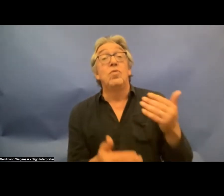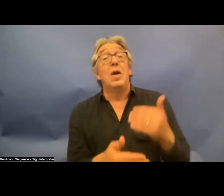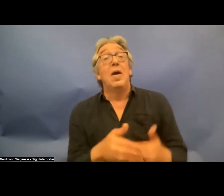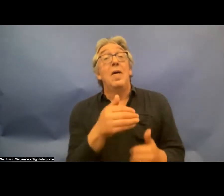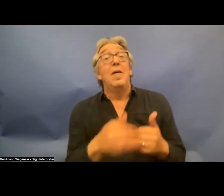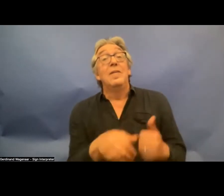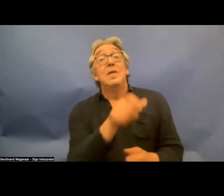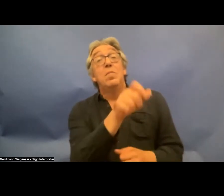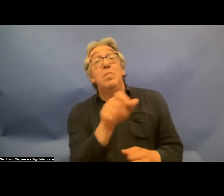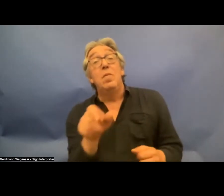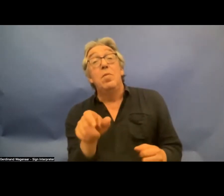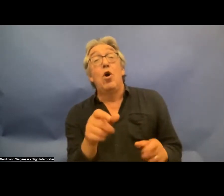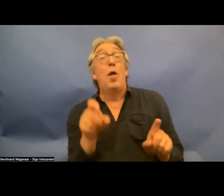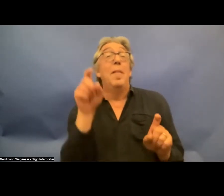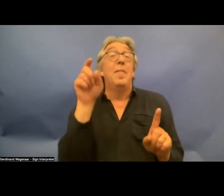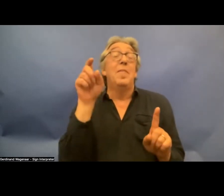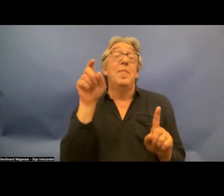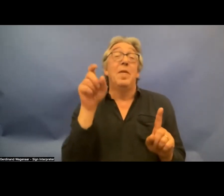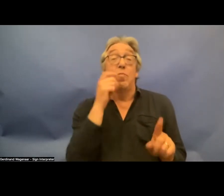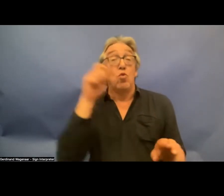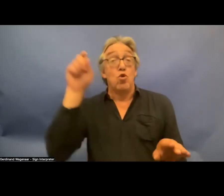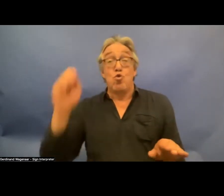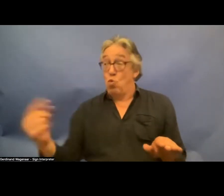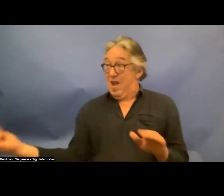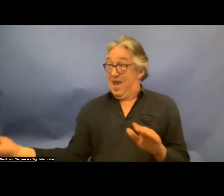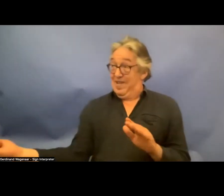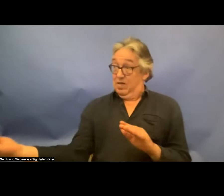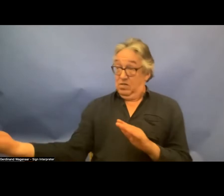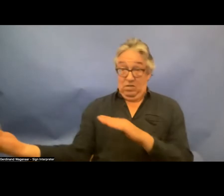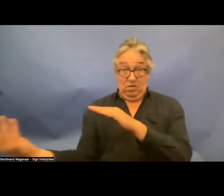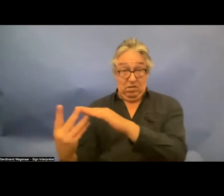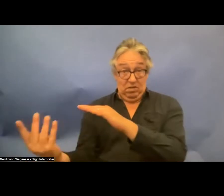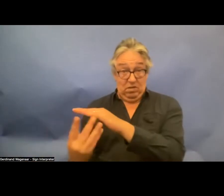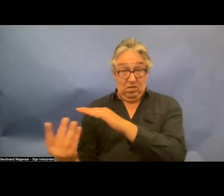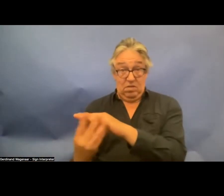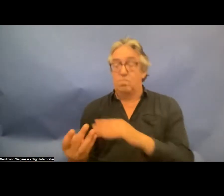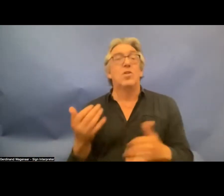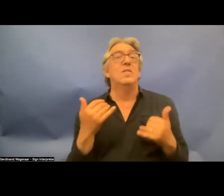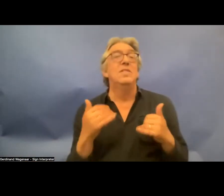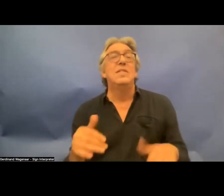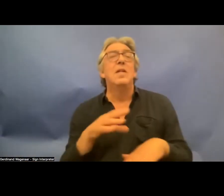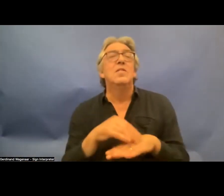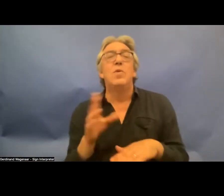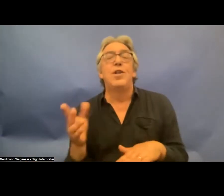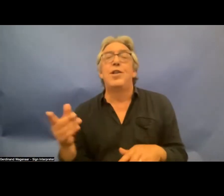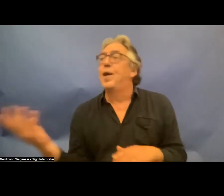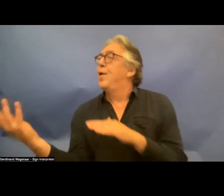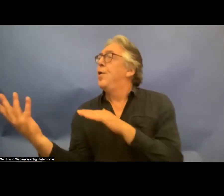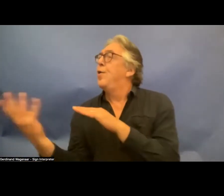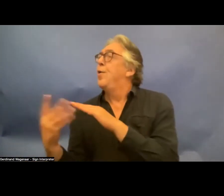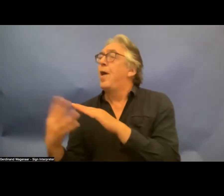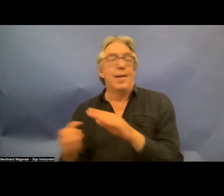high level needs, the people coming from Ukraine. So they're being put into institutions even here in Sweden, which I